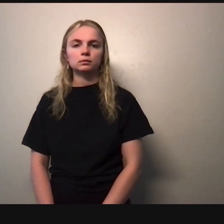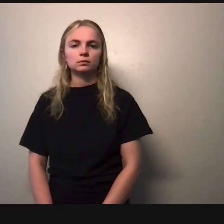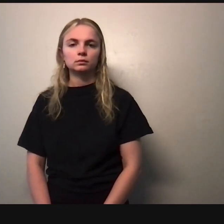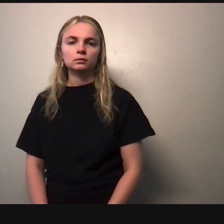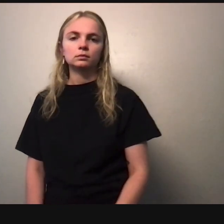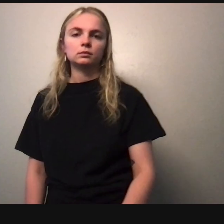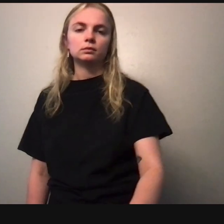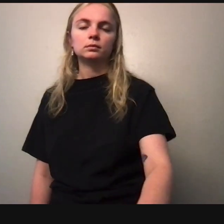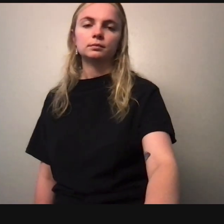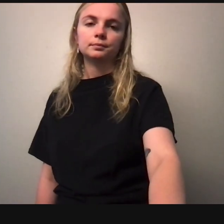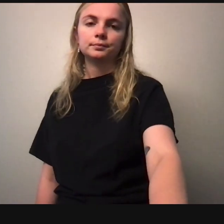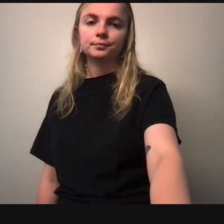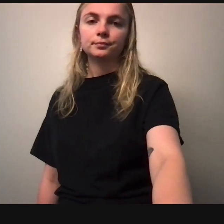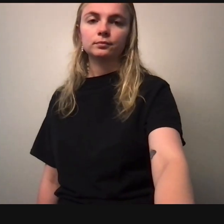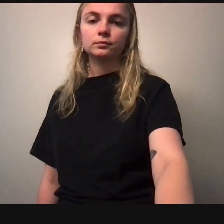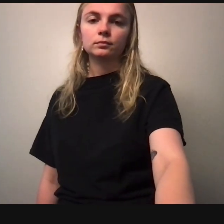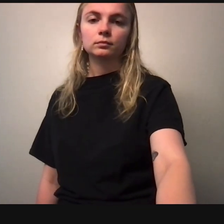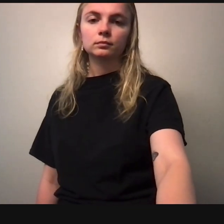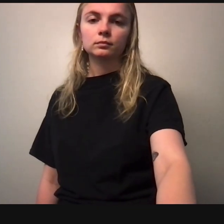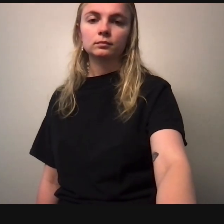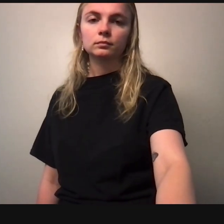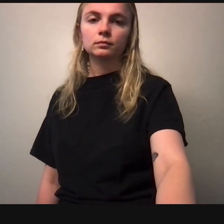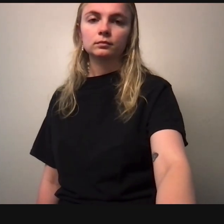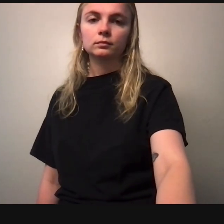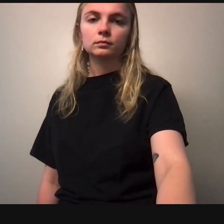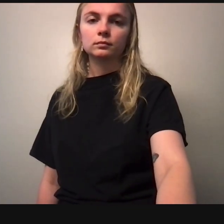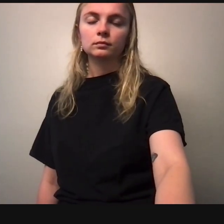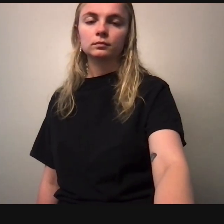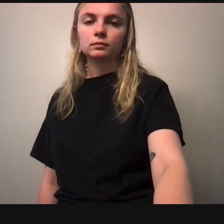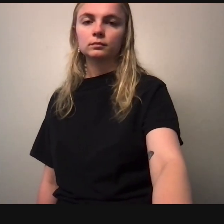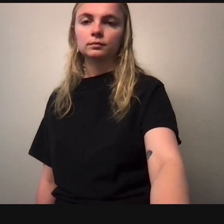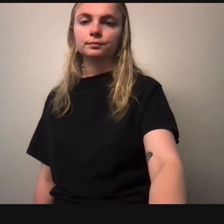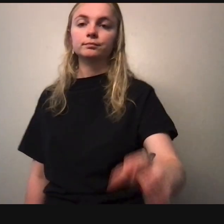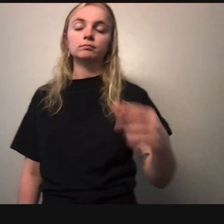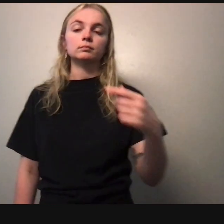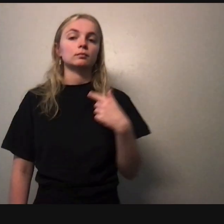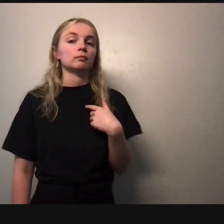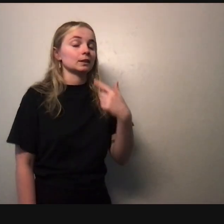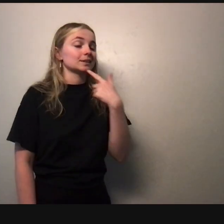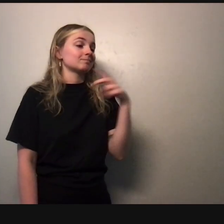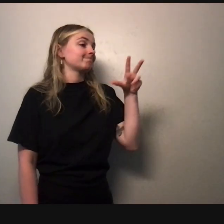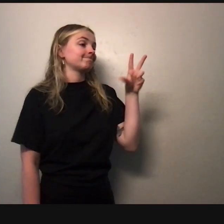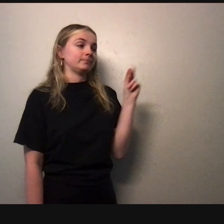doctor was like, you know what, just let him. He's very persistent. Pulled off the blanket.